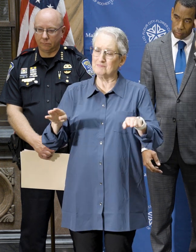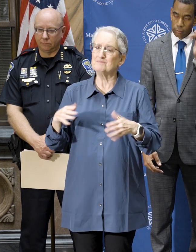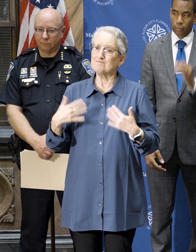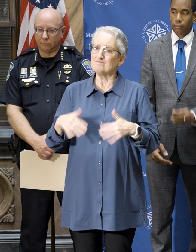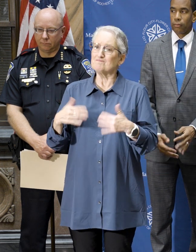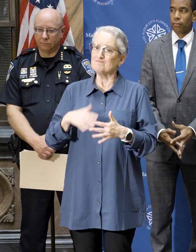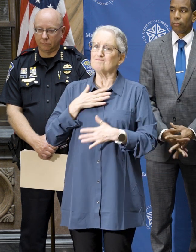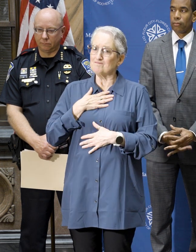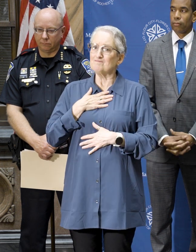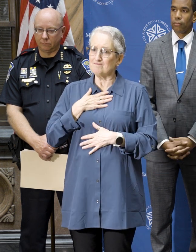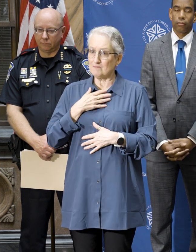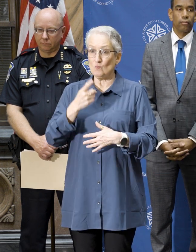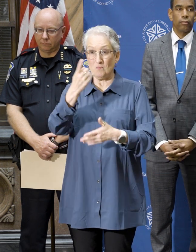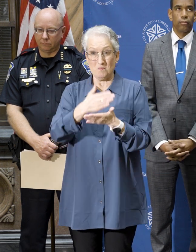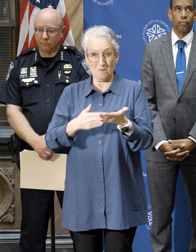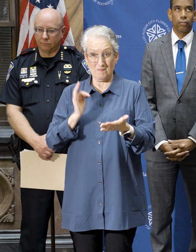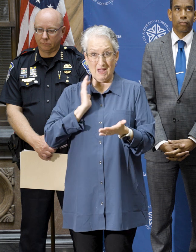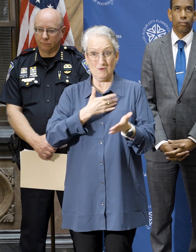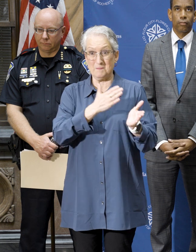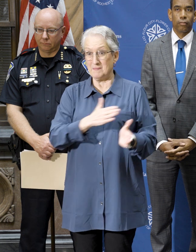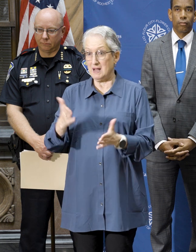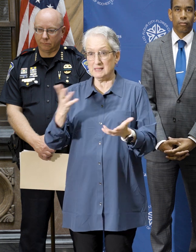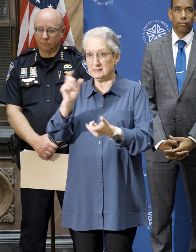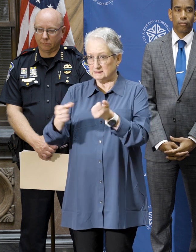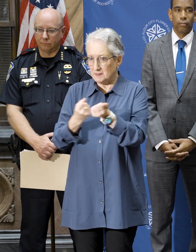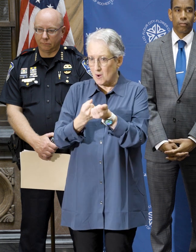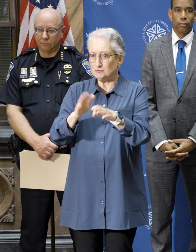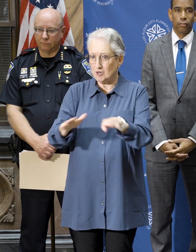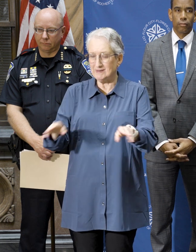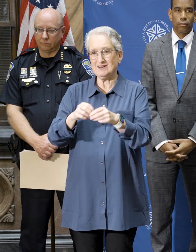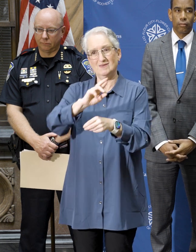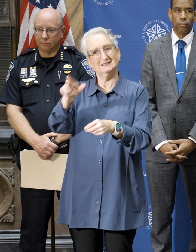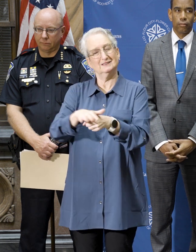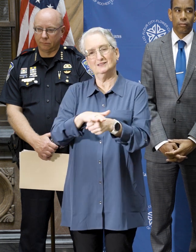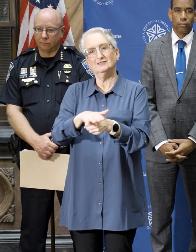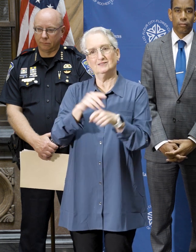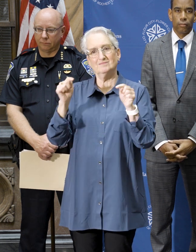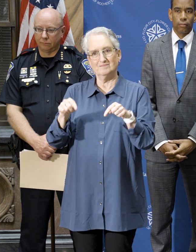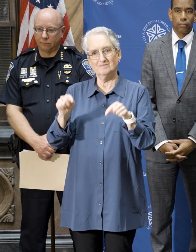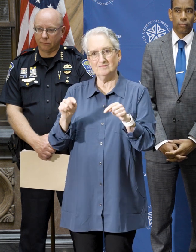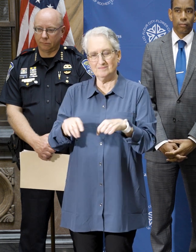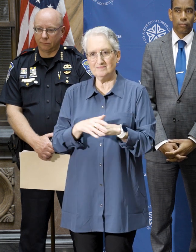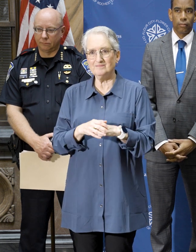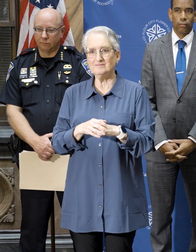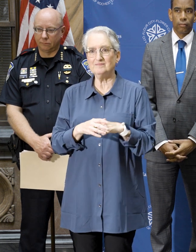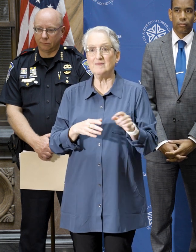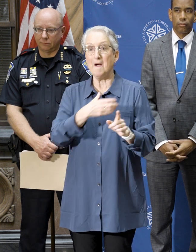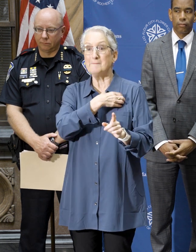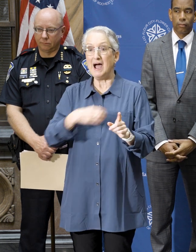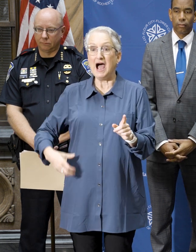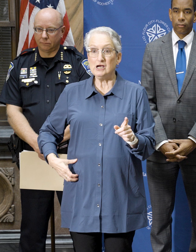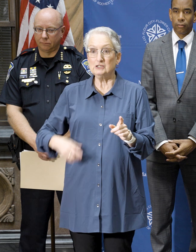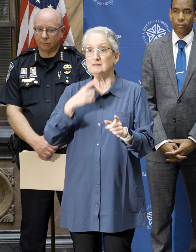our overall plan to support our children. As the mayor often says, the best way to keep a child out of trouble